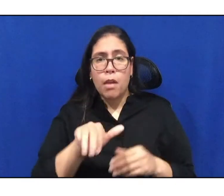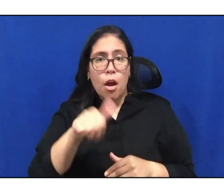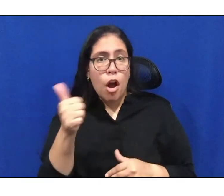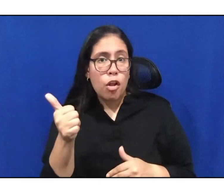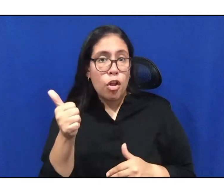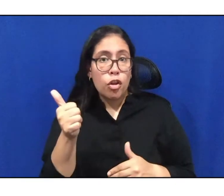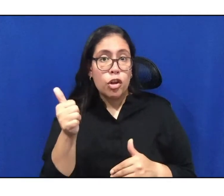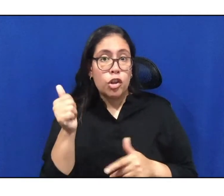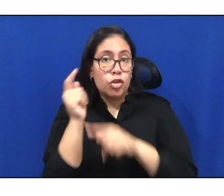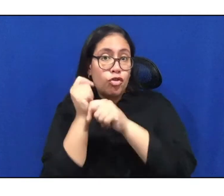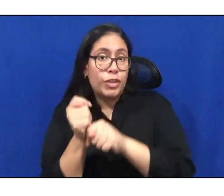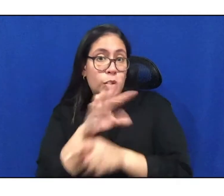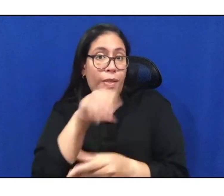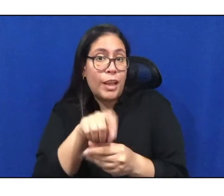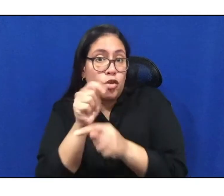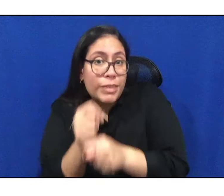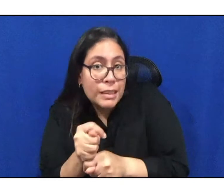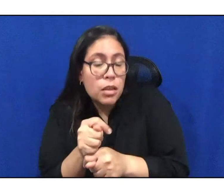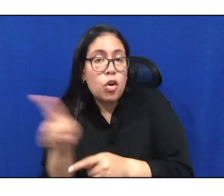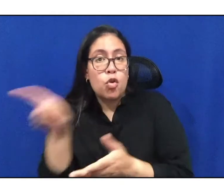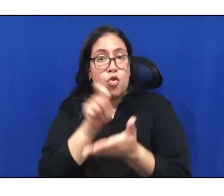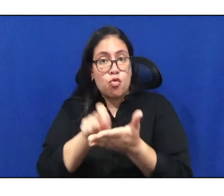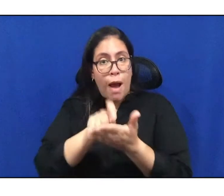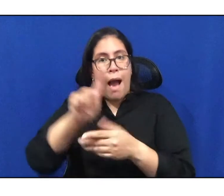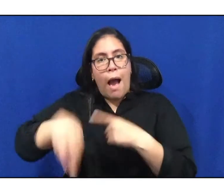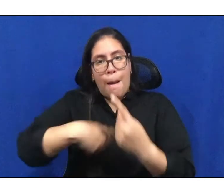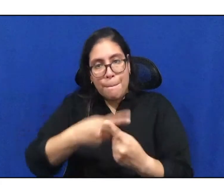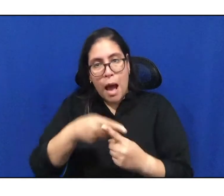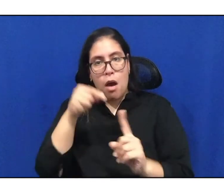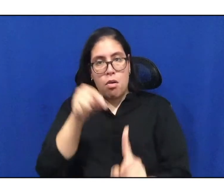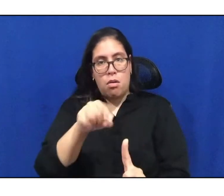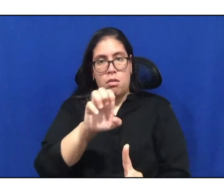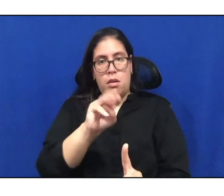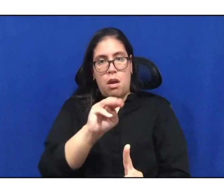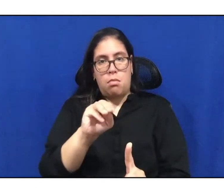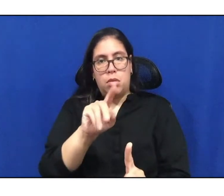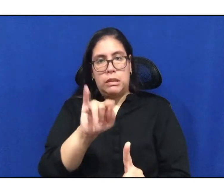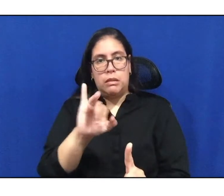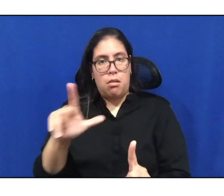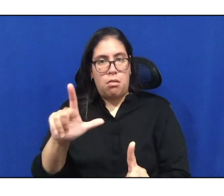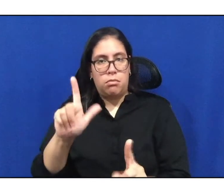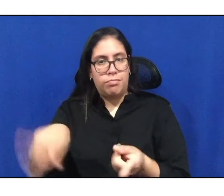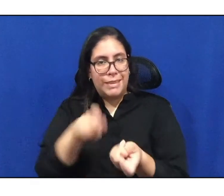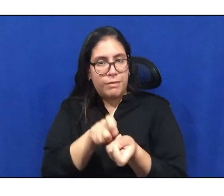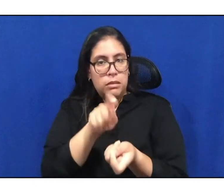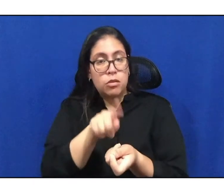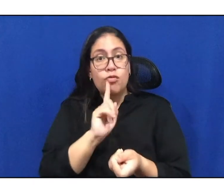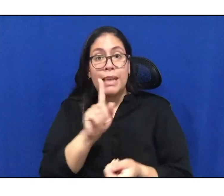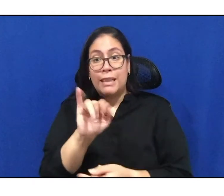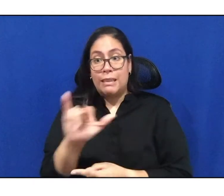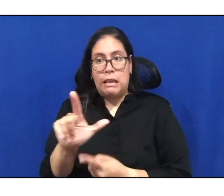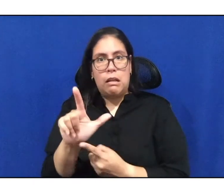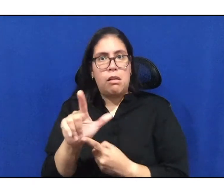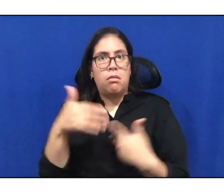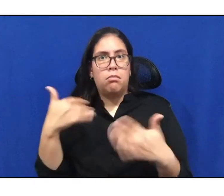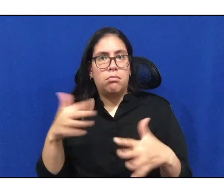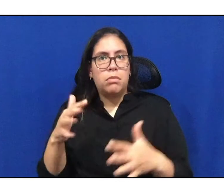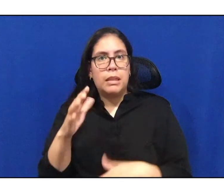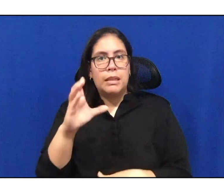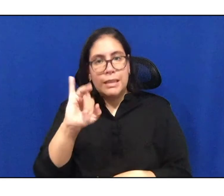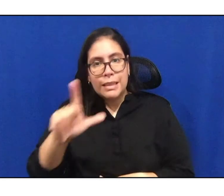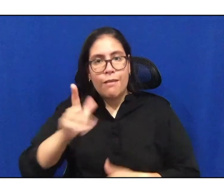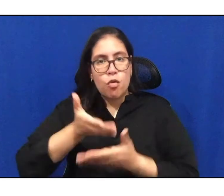tradition, of writing about Emmett Till specifically. And Till is by far the most written about civil rights